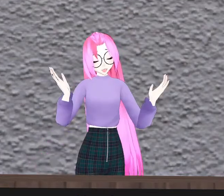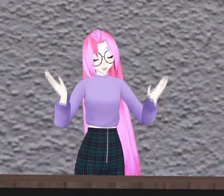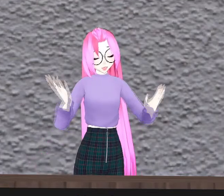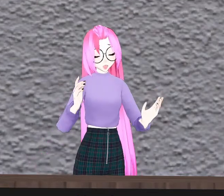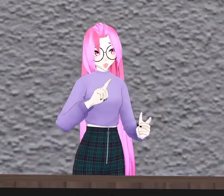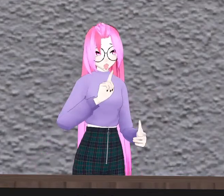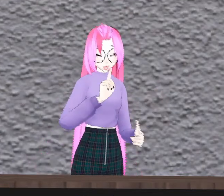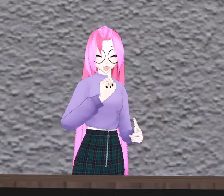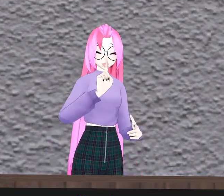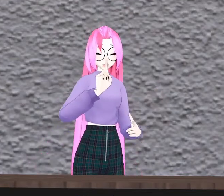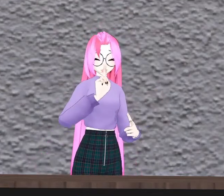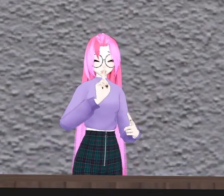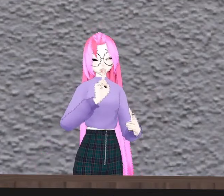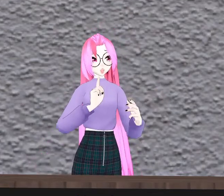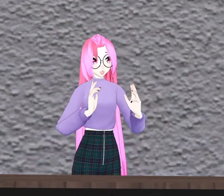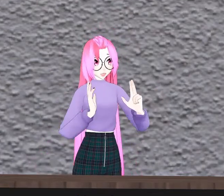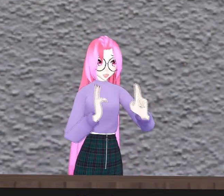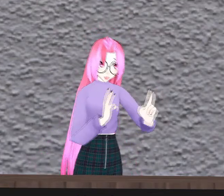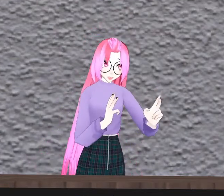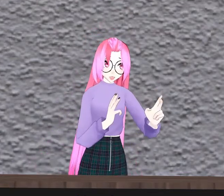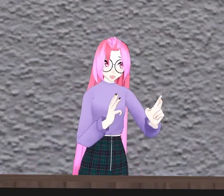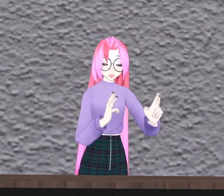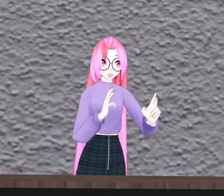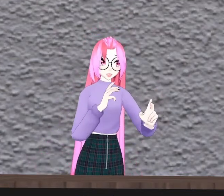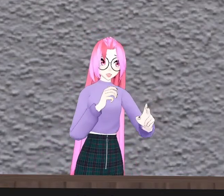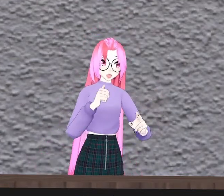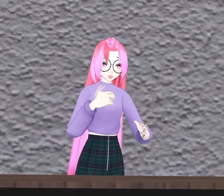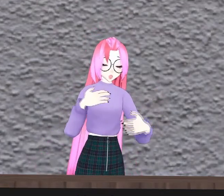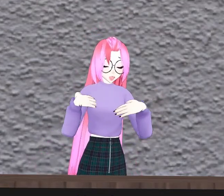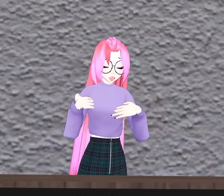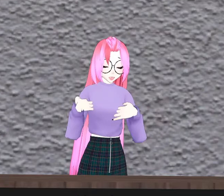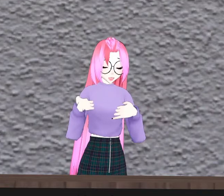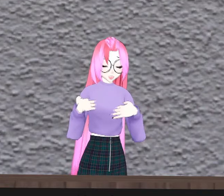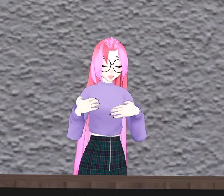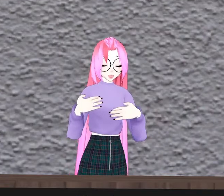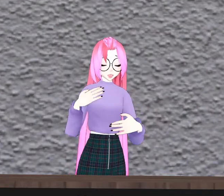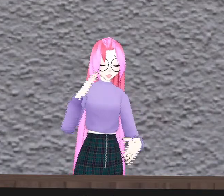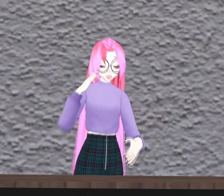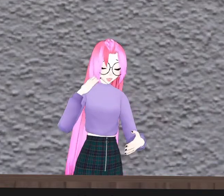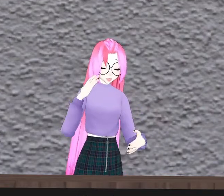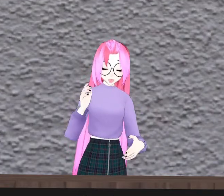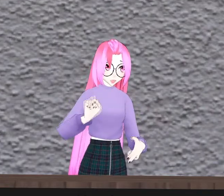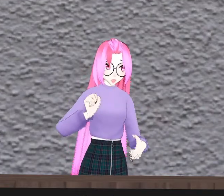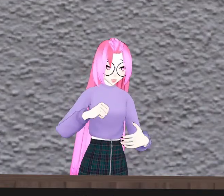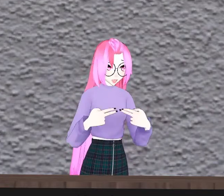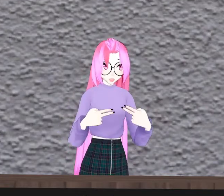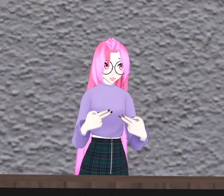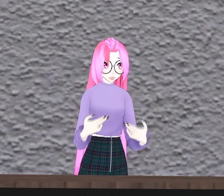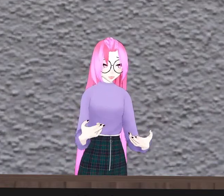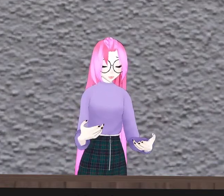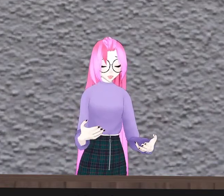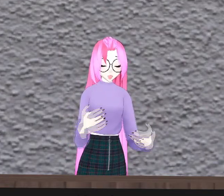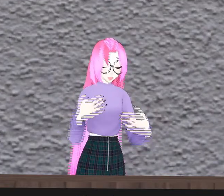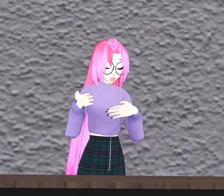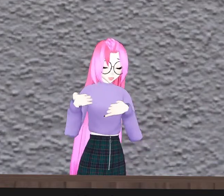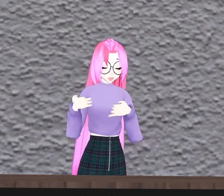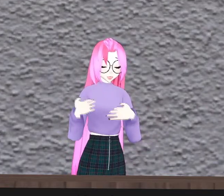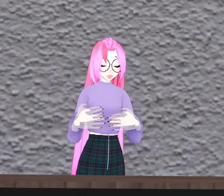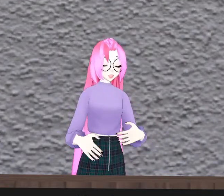You know, like, it's respectable that you don't have to be ashamed of bathroom troubles. You don't have to be ashamed